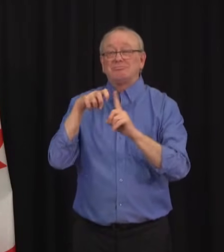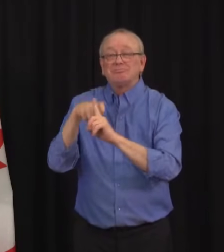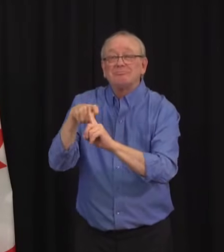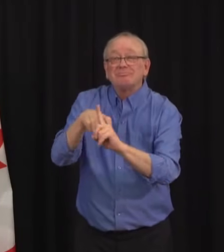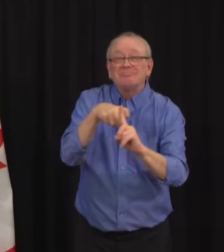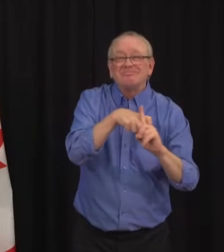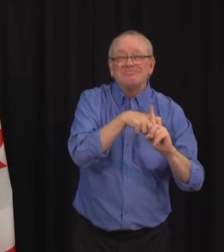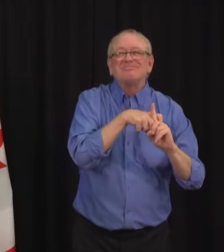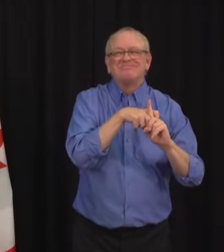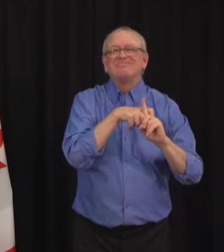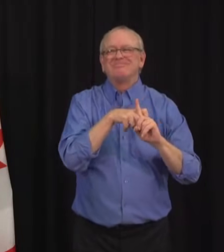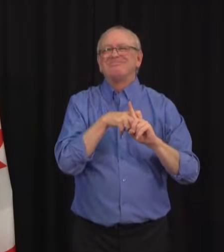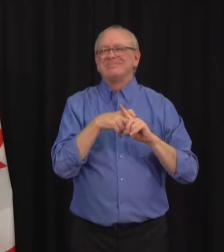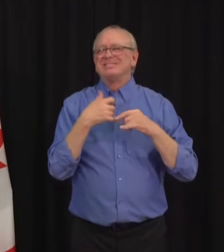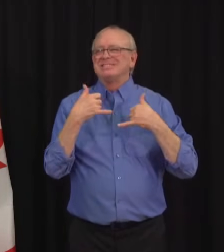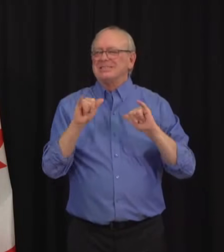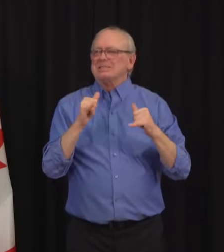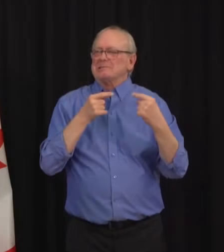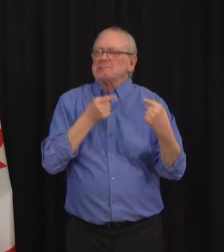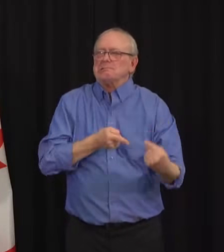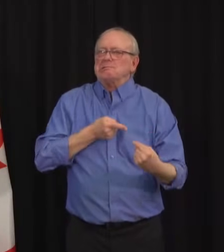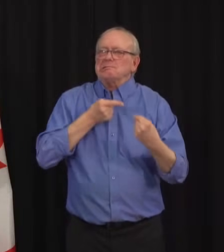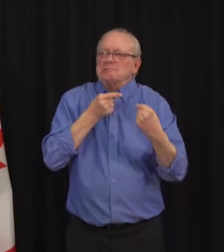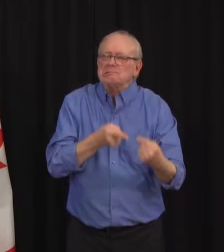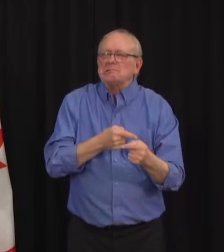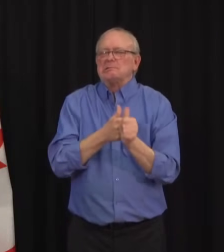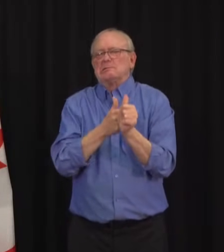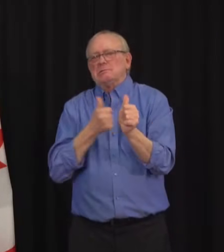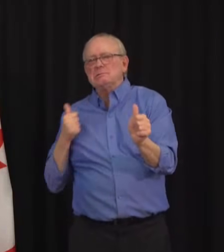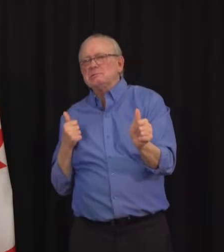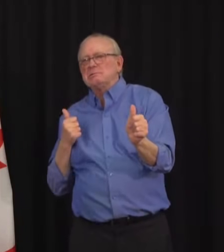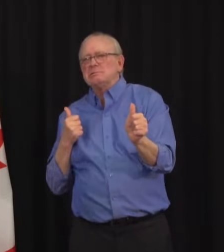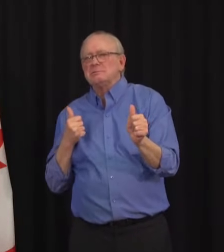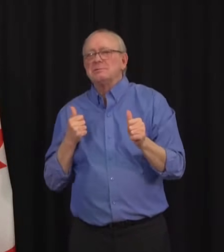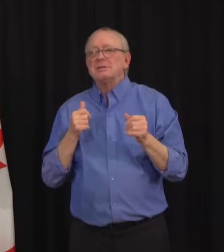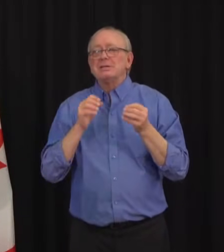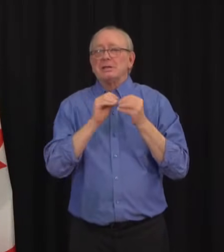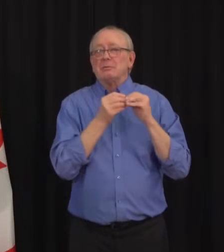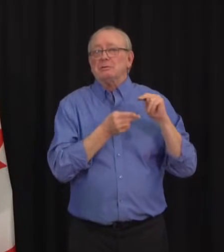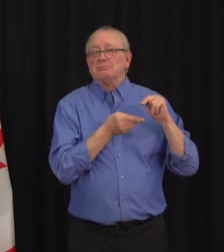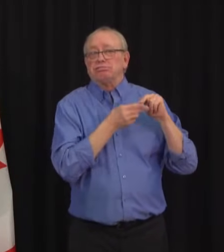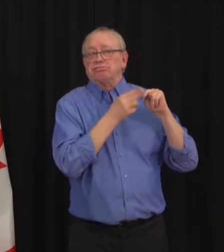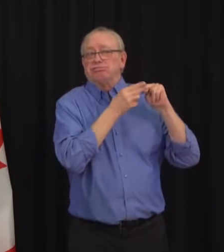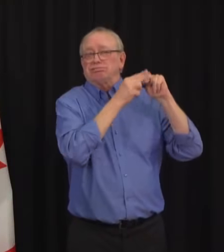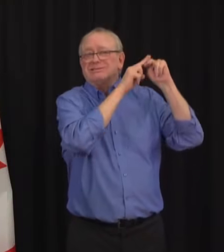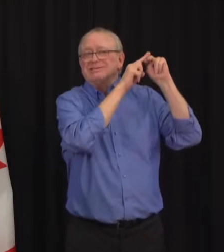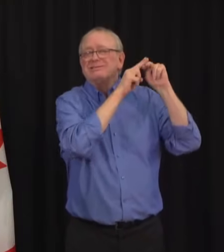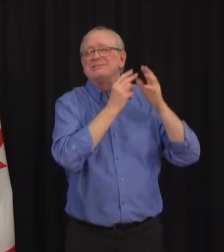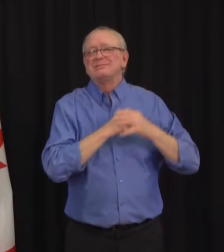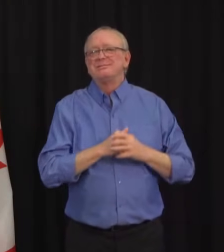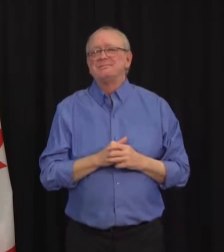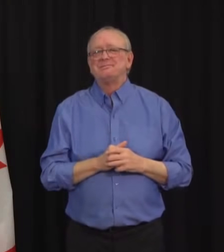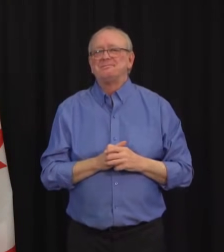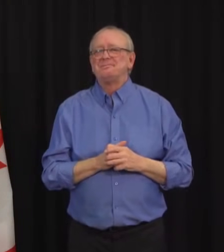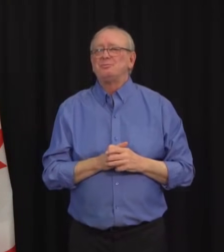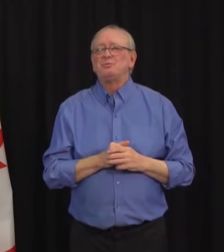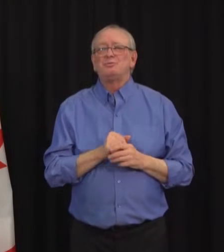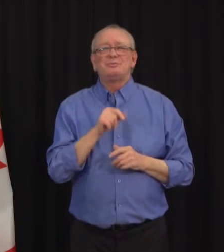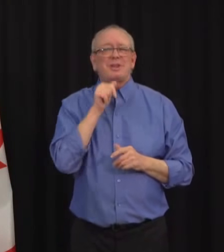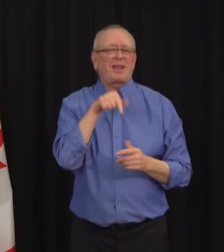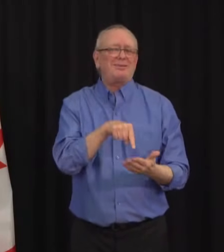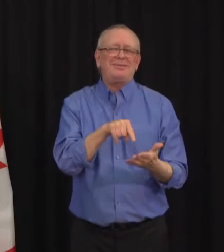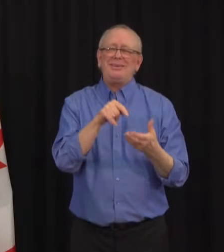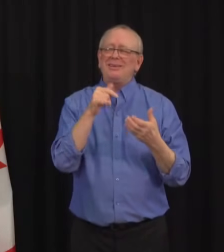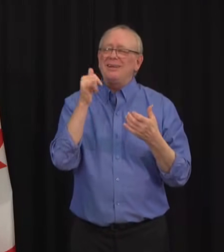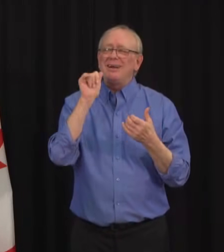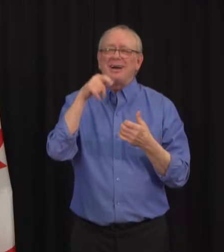to increase, unfortunately. And so absolutely acknowledge that this is not an ideal scenario, and AHS